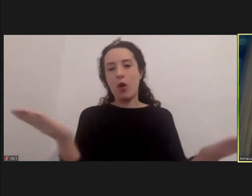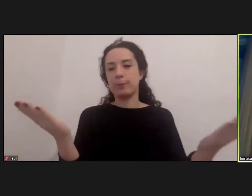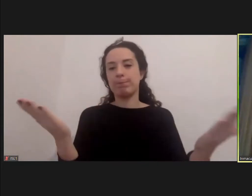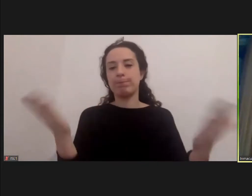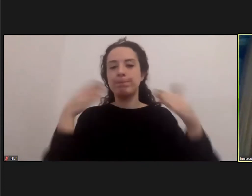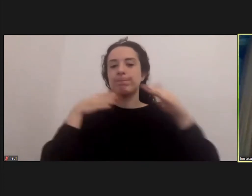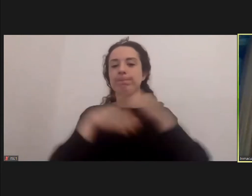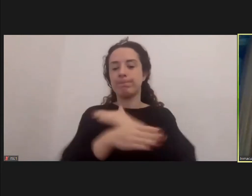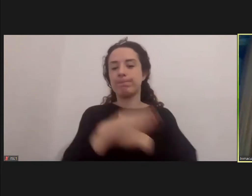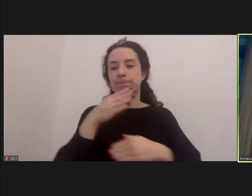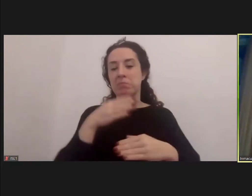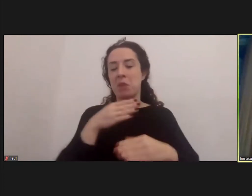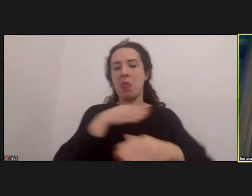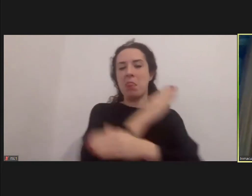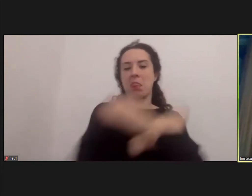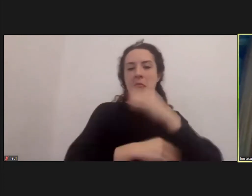disabilities. So